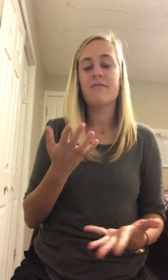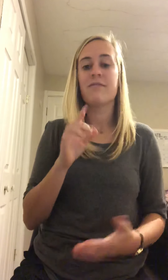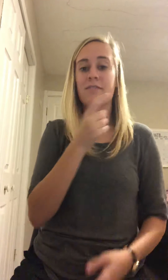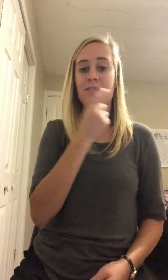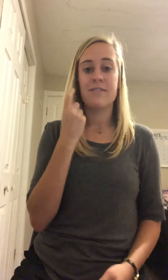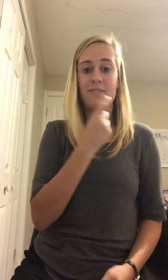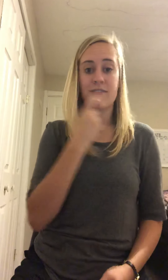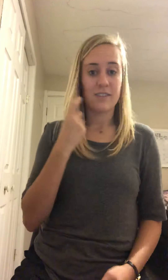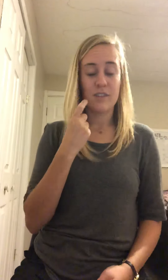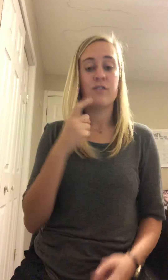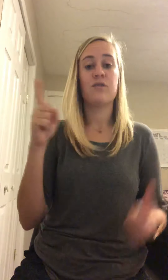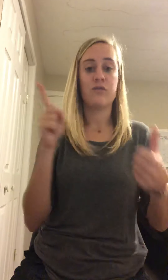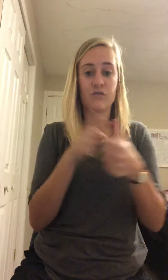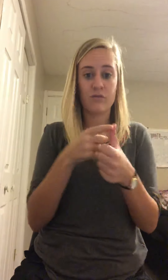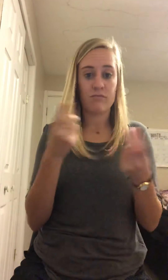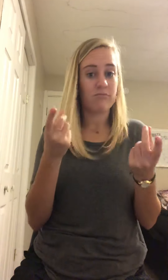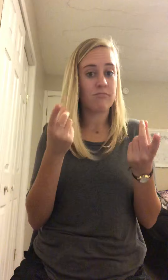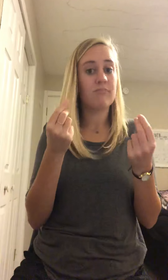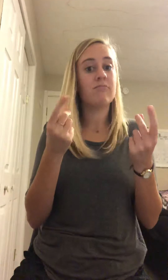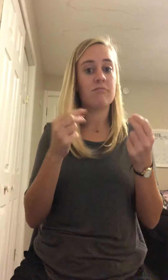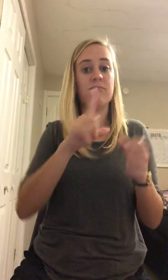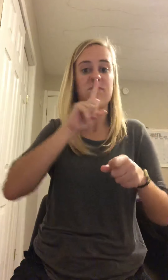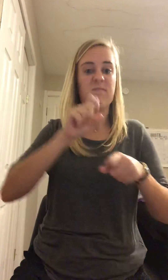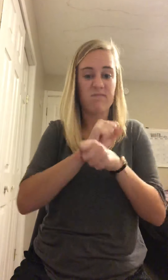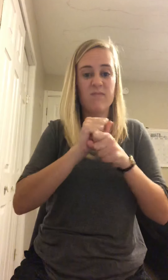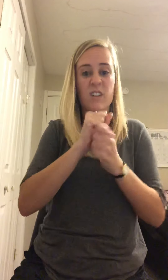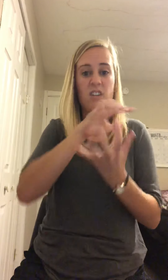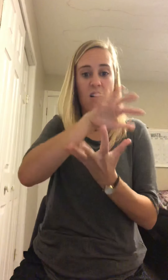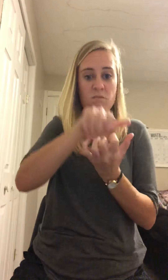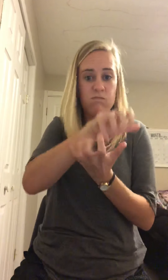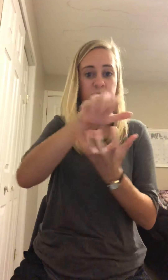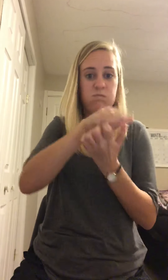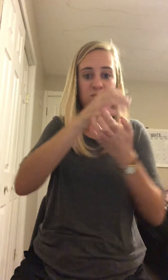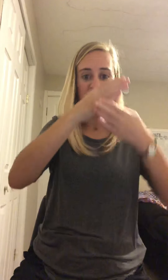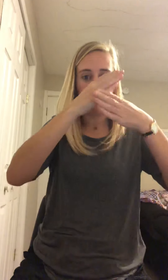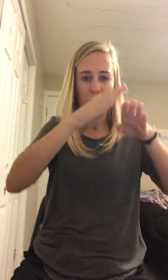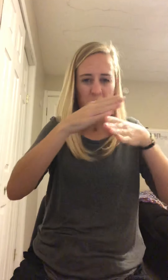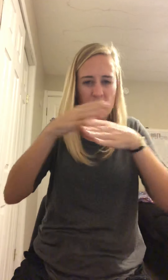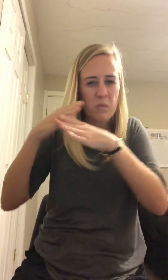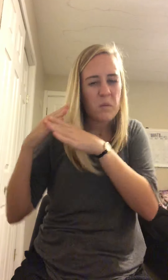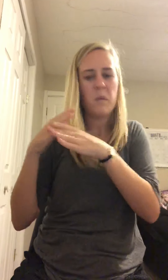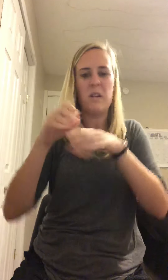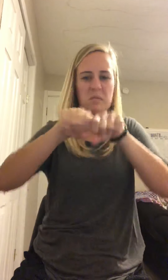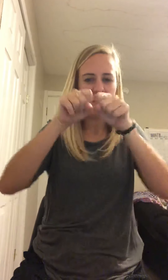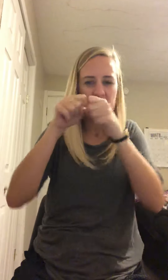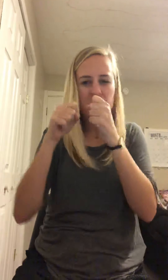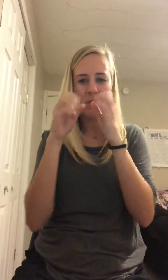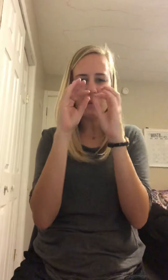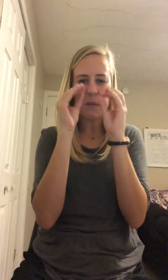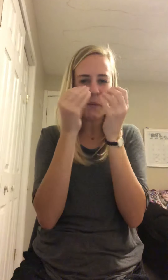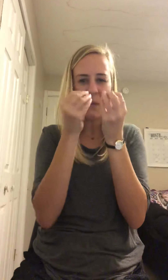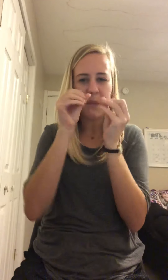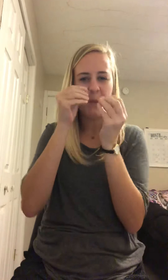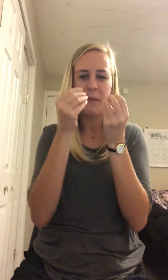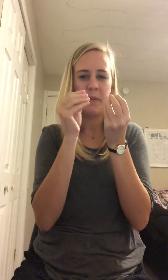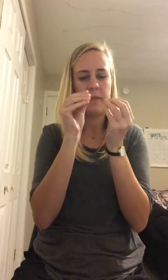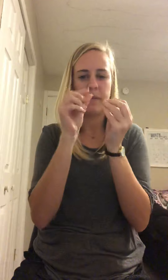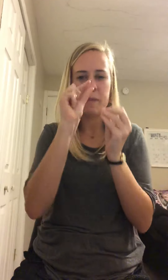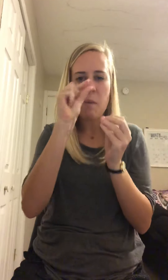to physically break down food particles into smaller, more manageable pieces. Additionally, in your mouth, chemical